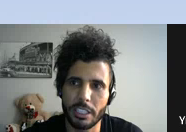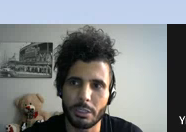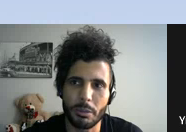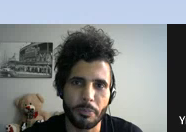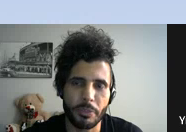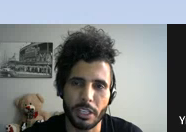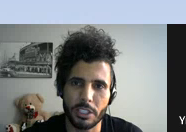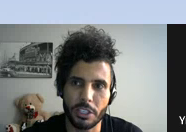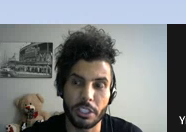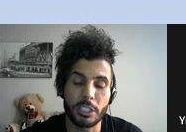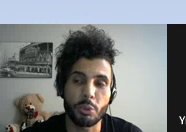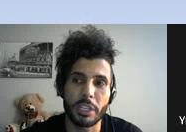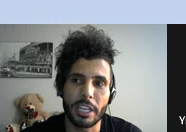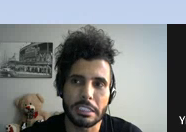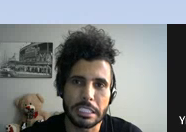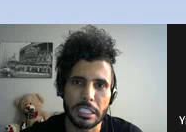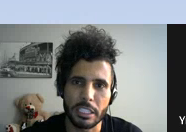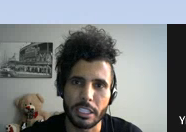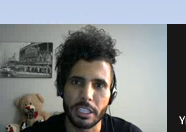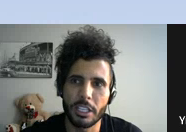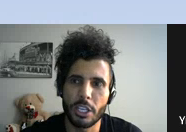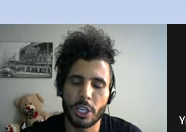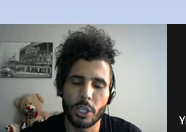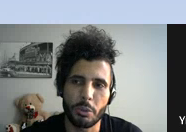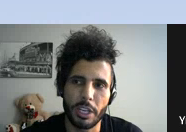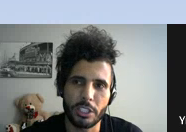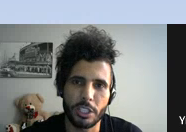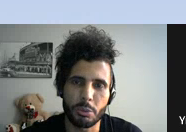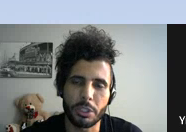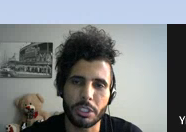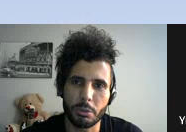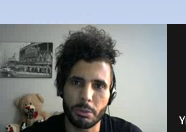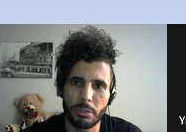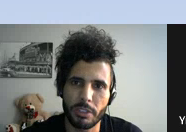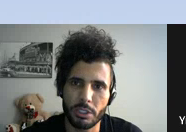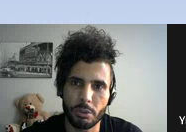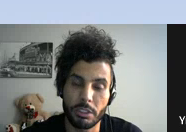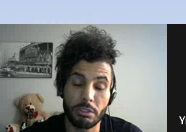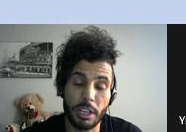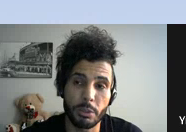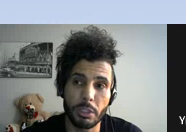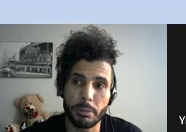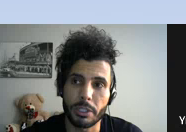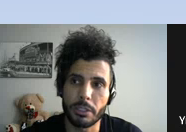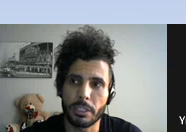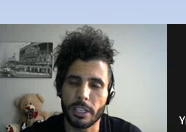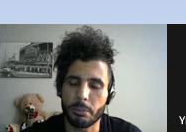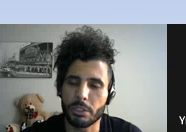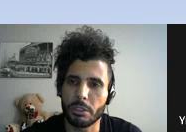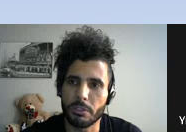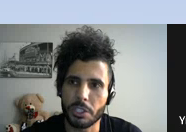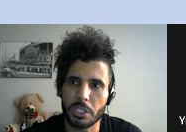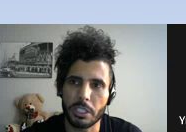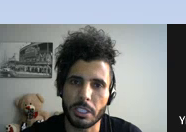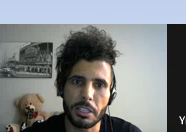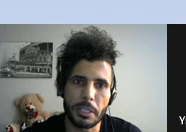did starting in 2019 when I started working with Professor Ronnie Wilbur at Purdue University, and